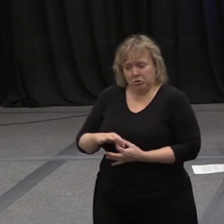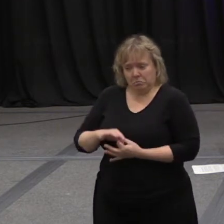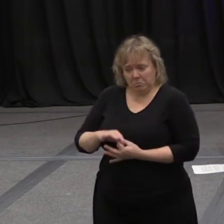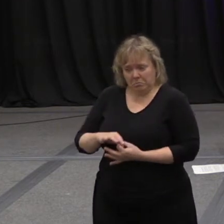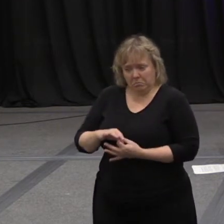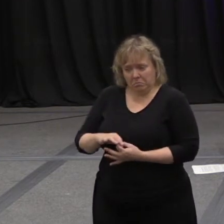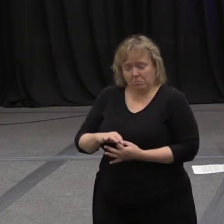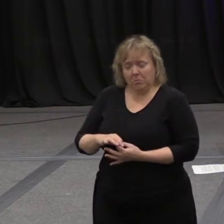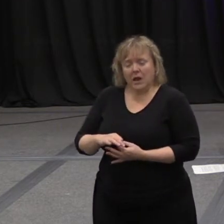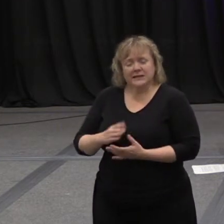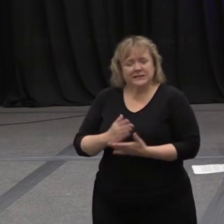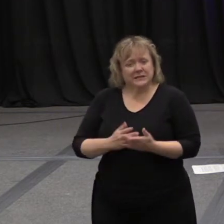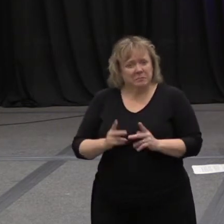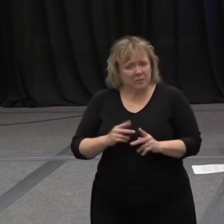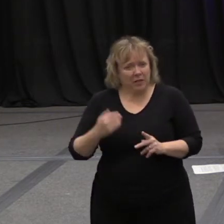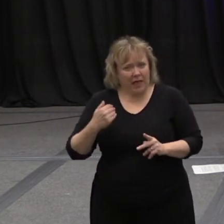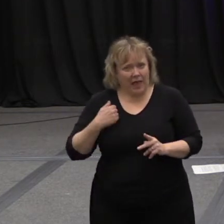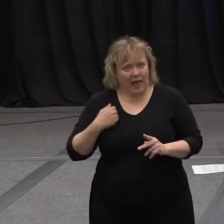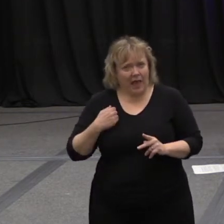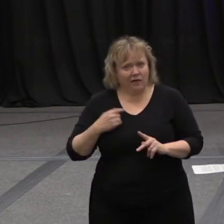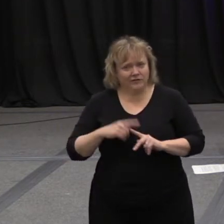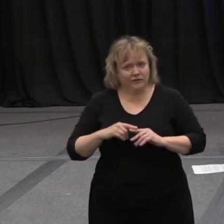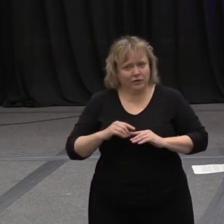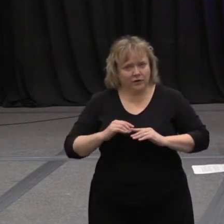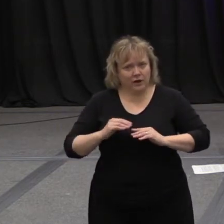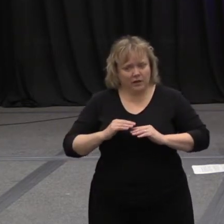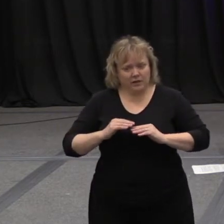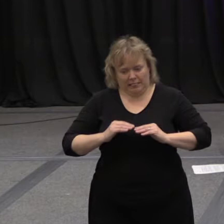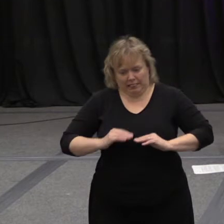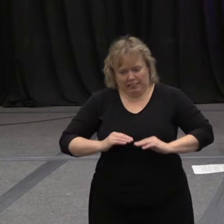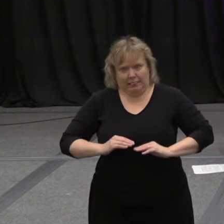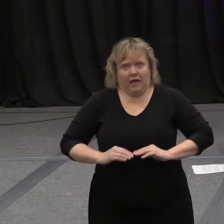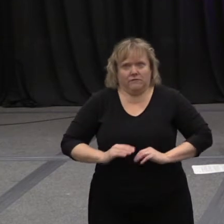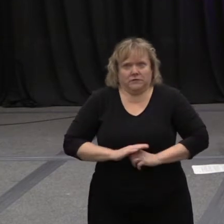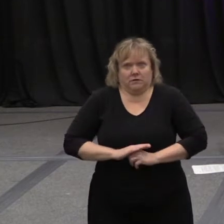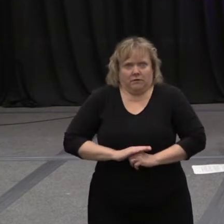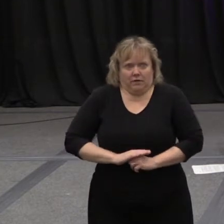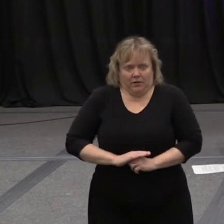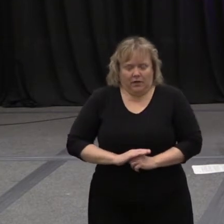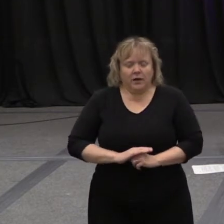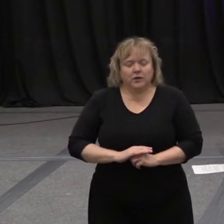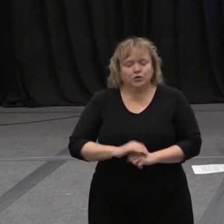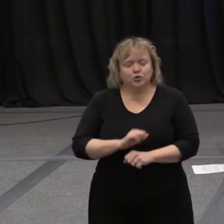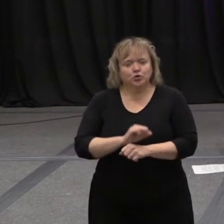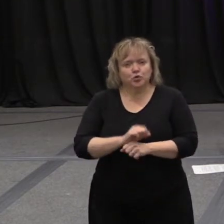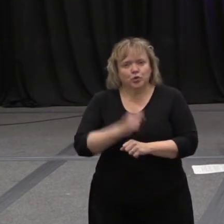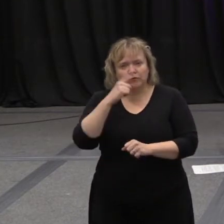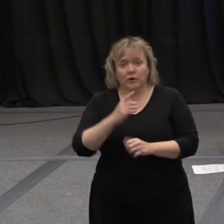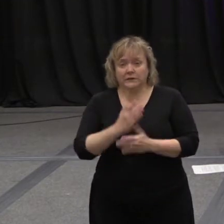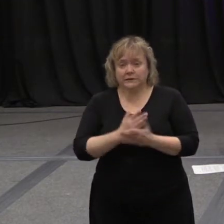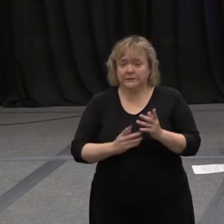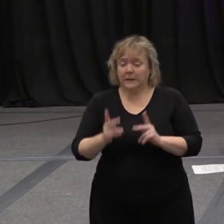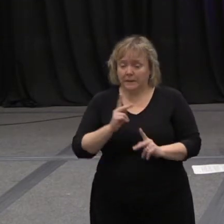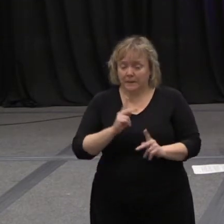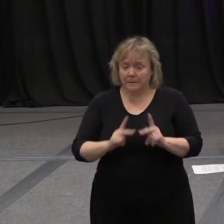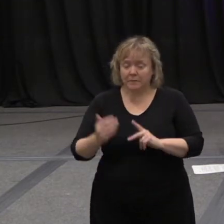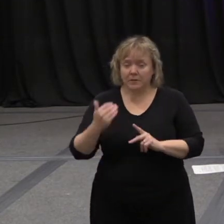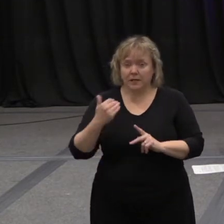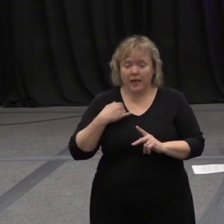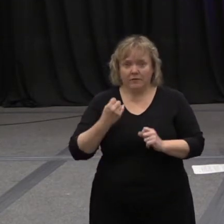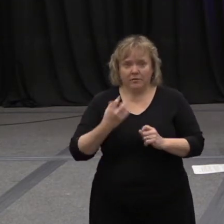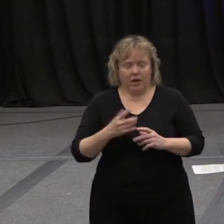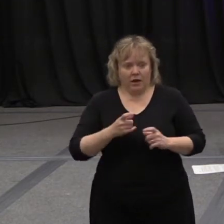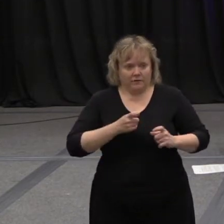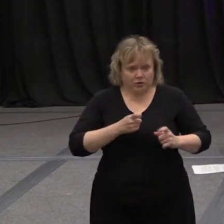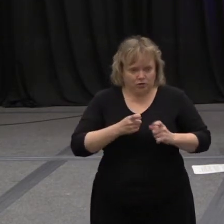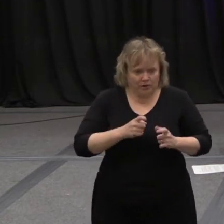Because most people, again, normally conditioned are quite, not stunted, but quite constrained. Add on to that other forms